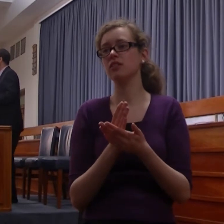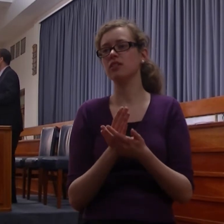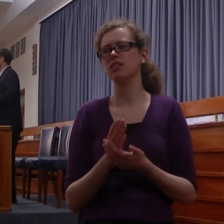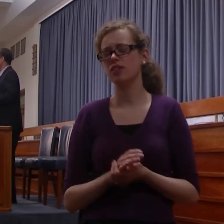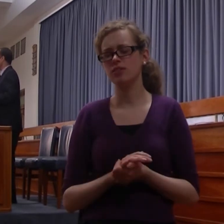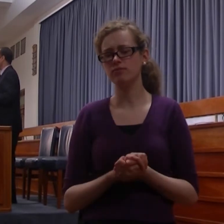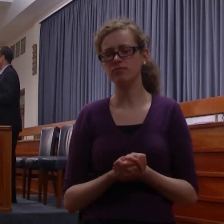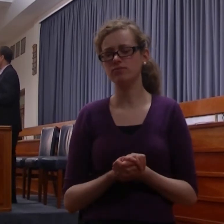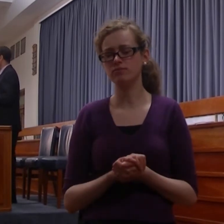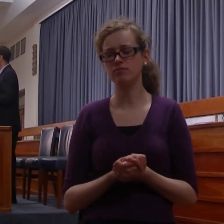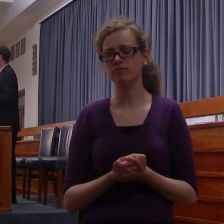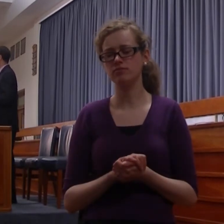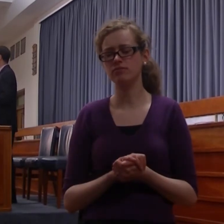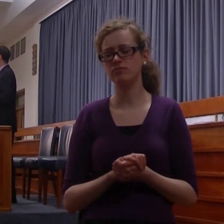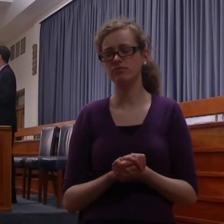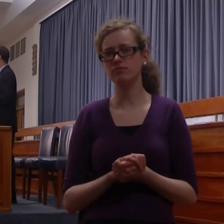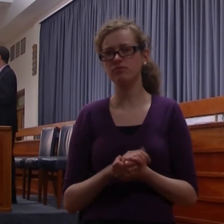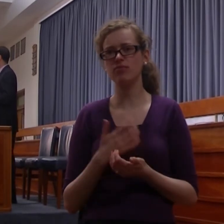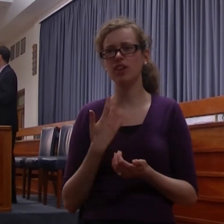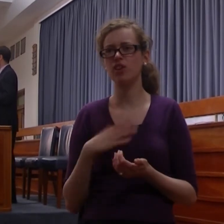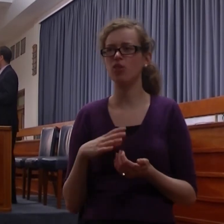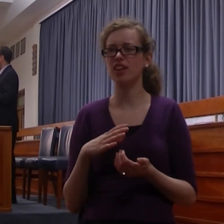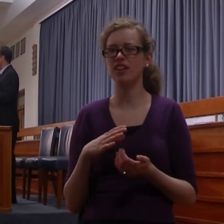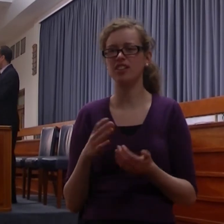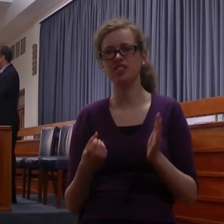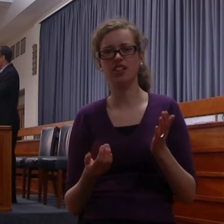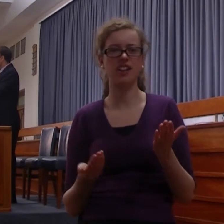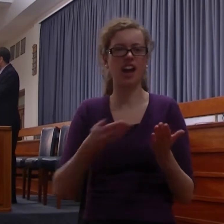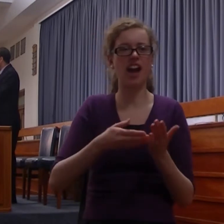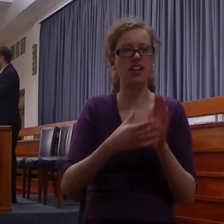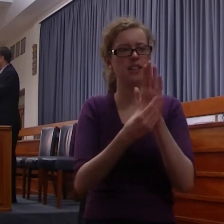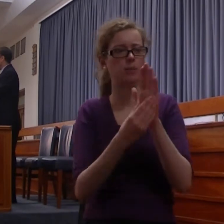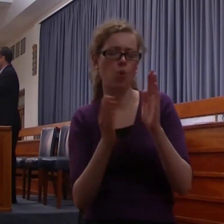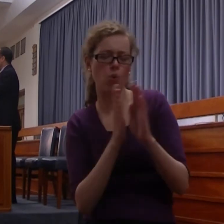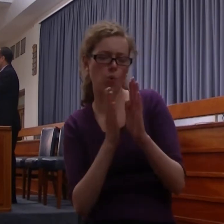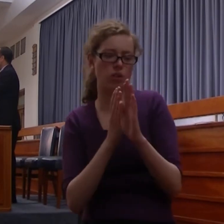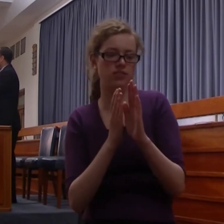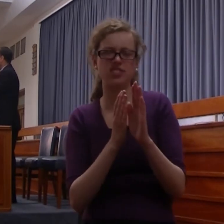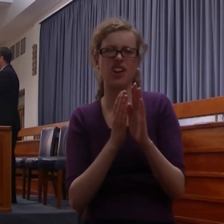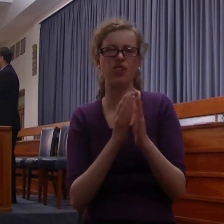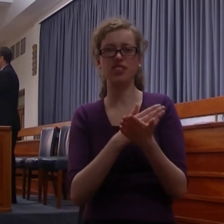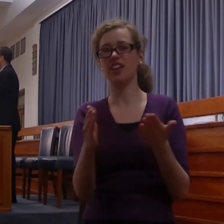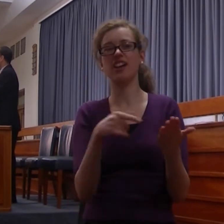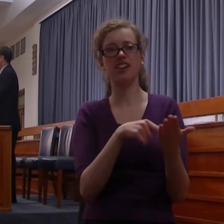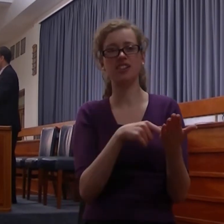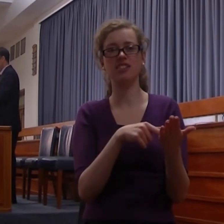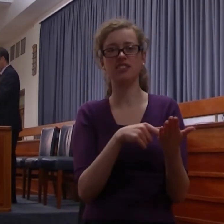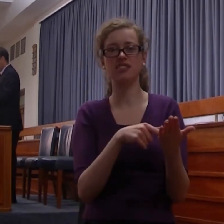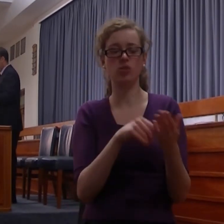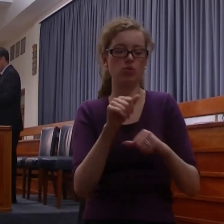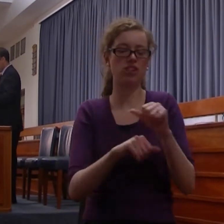they are not just symbolic, but they literally existed. And We don't need to make something mystical